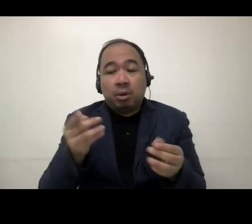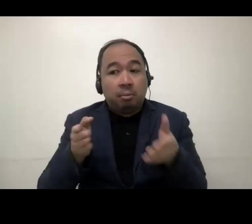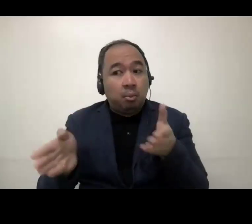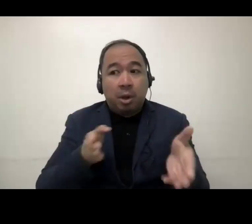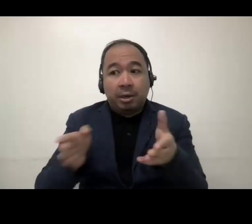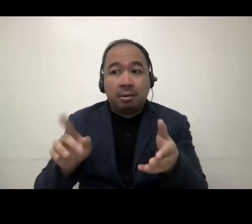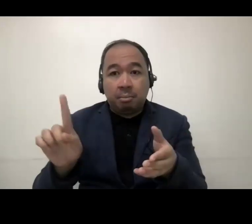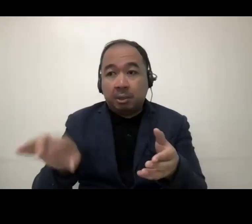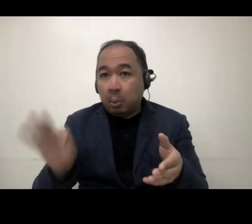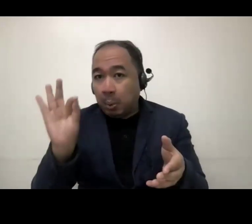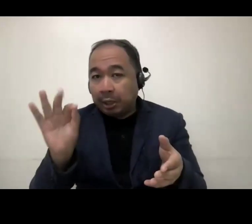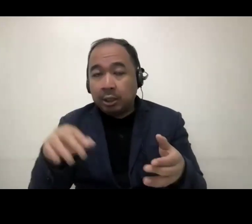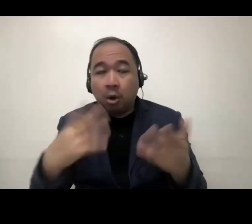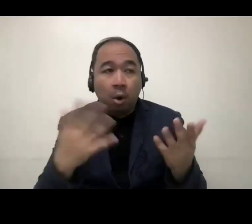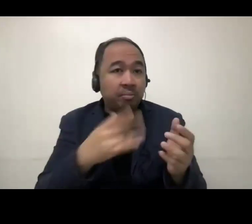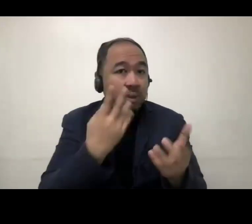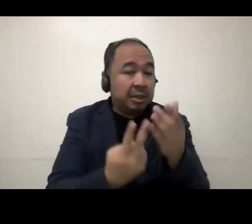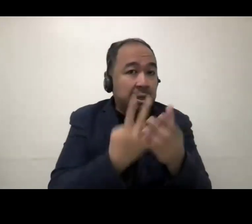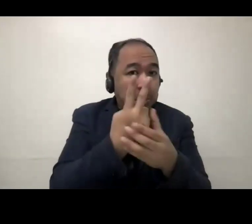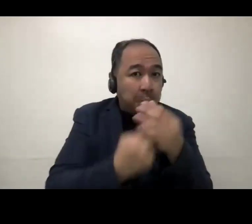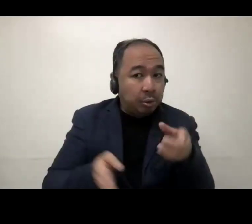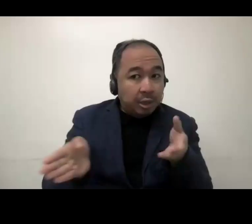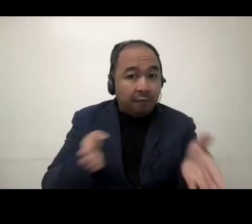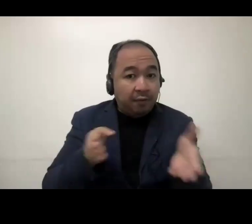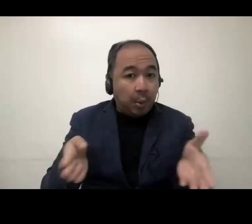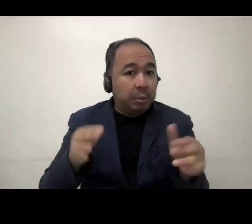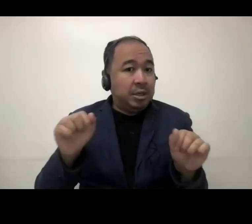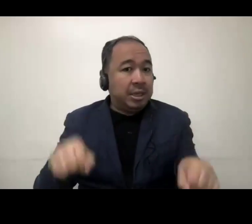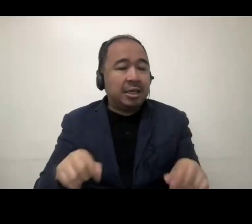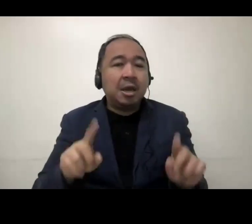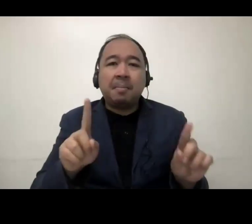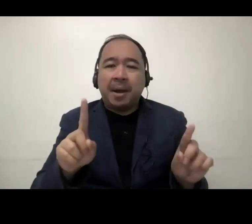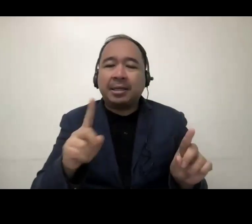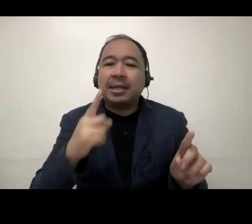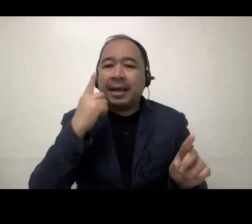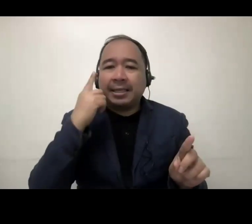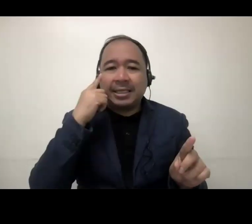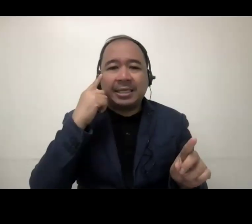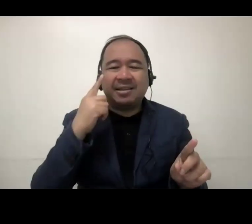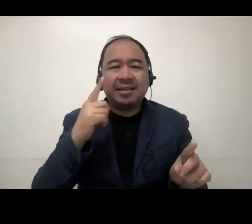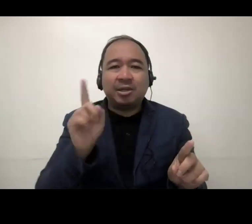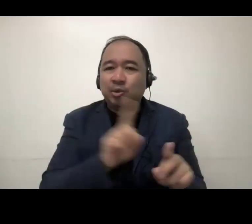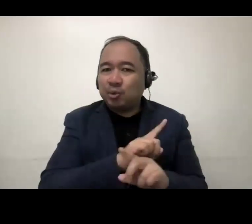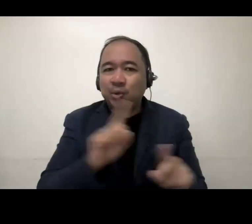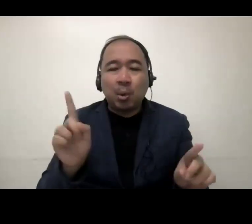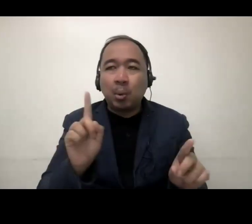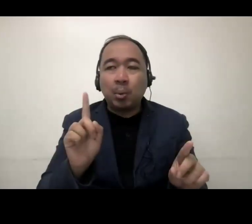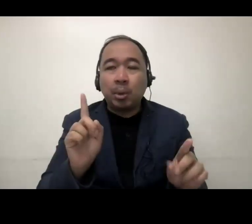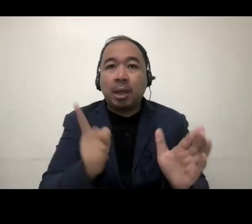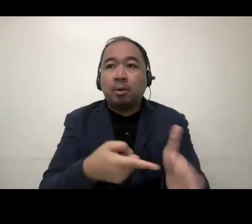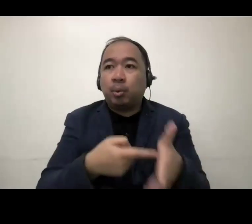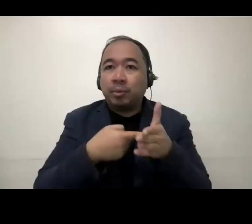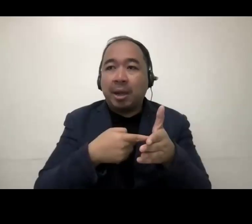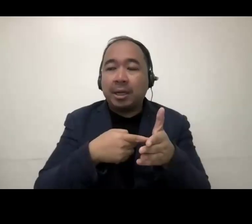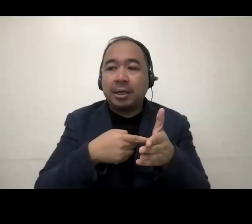exist. What I don't believe is that it should be a requirement or a criteria for people